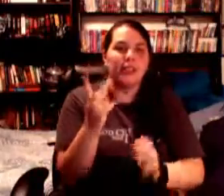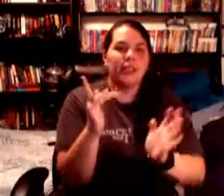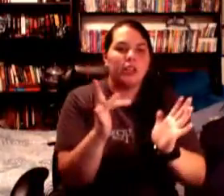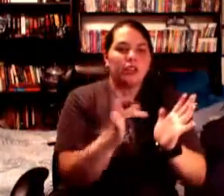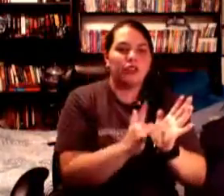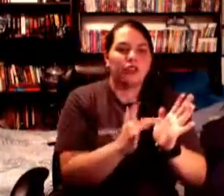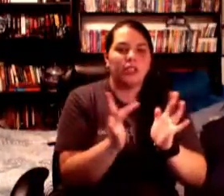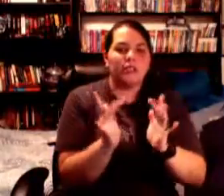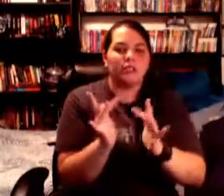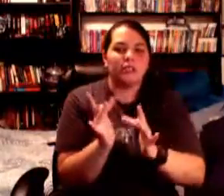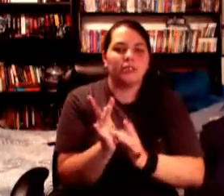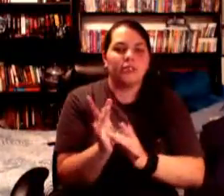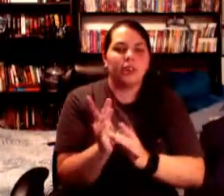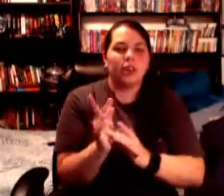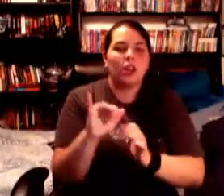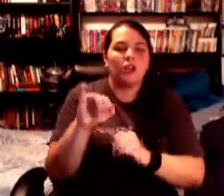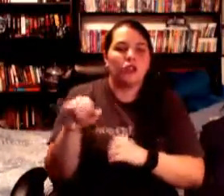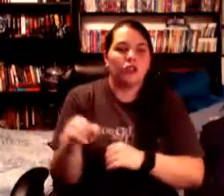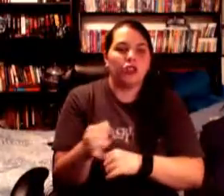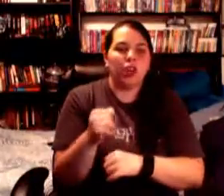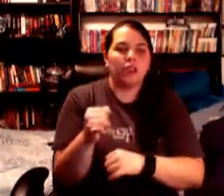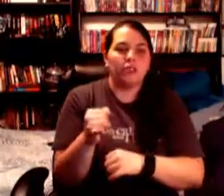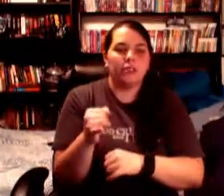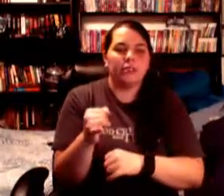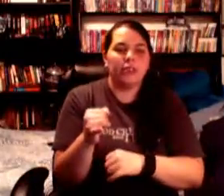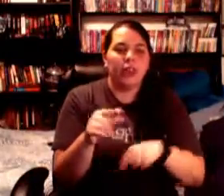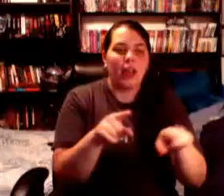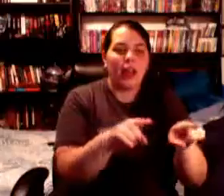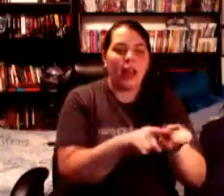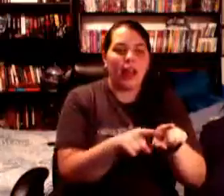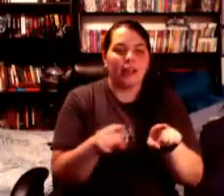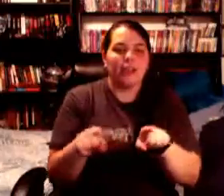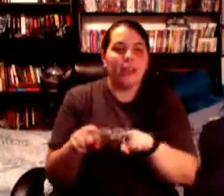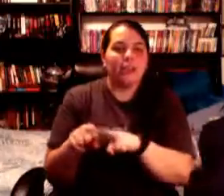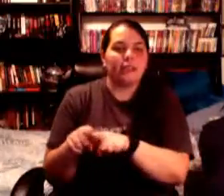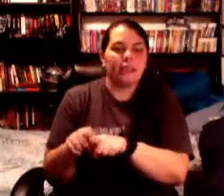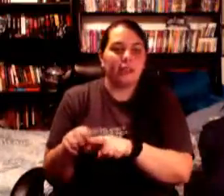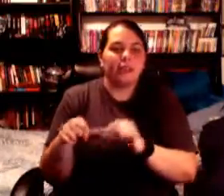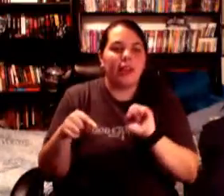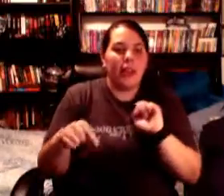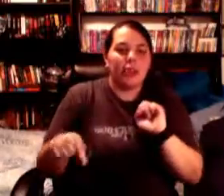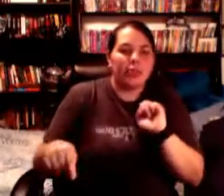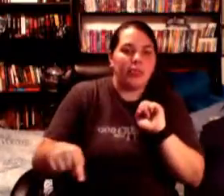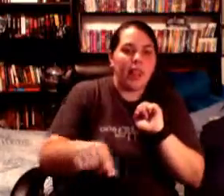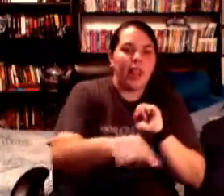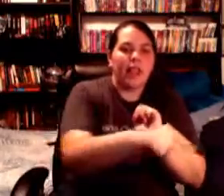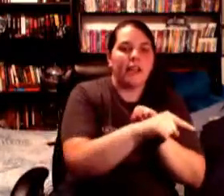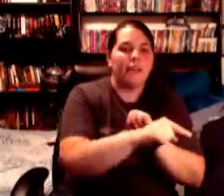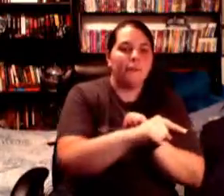see Jesus, just as, this time it's they